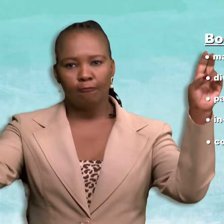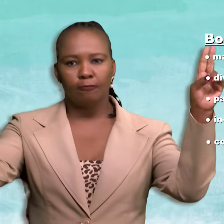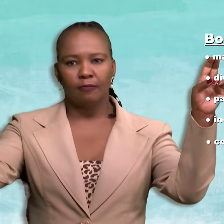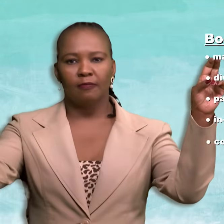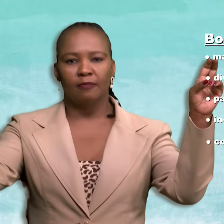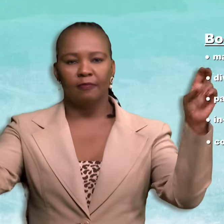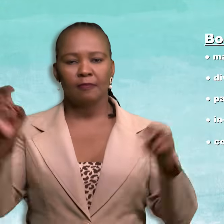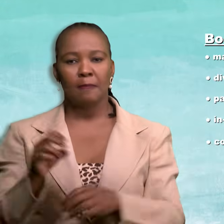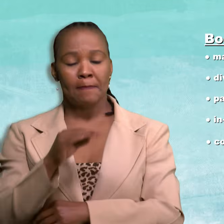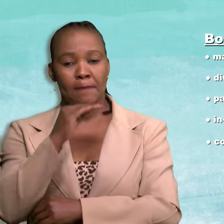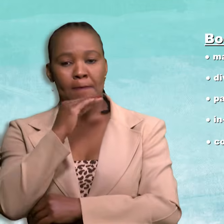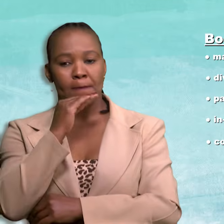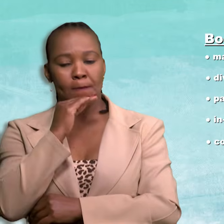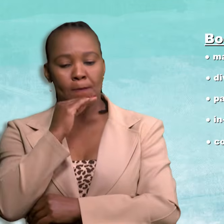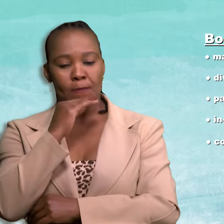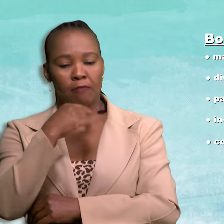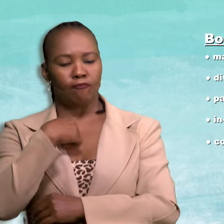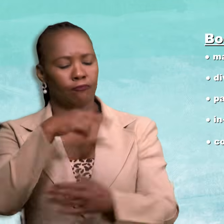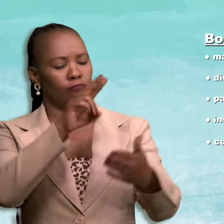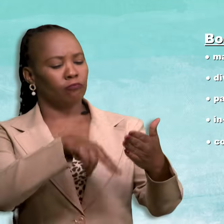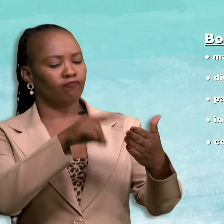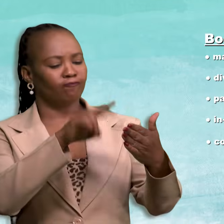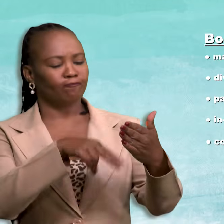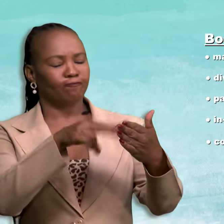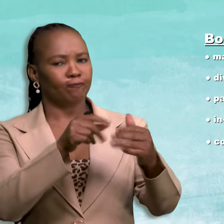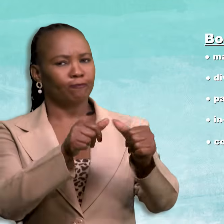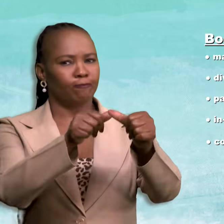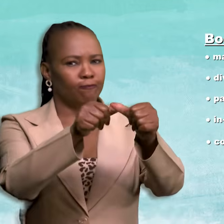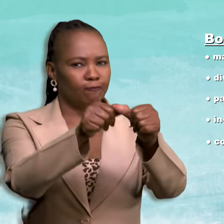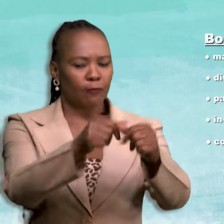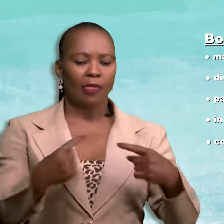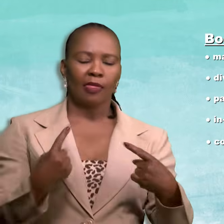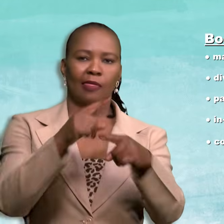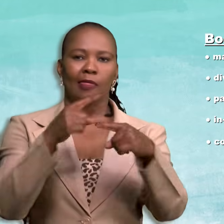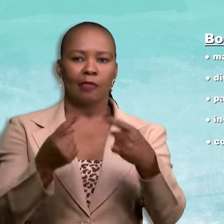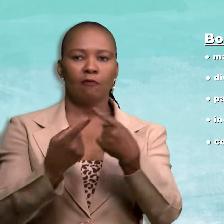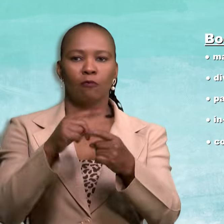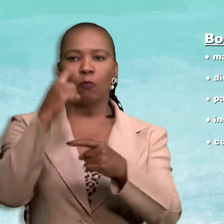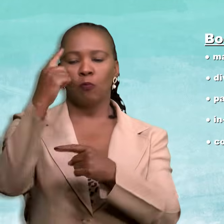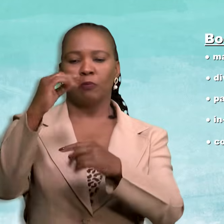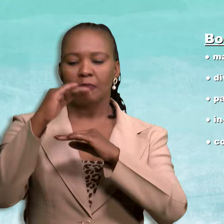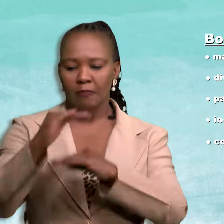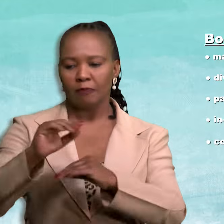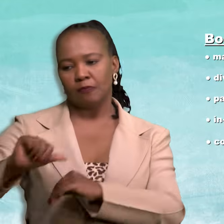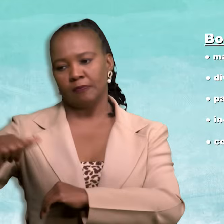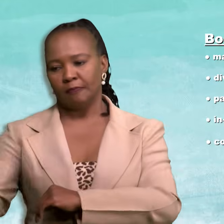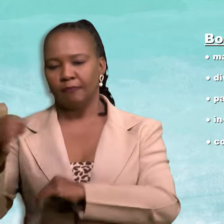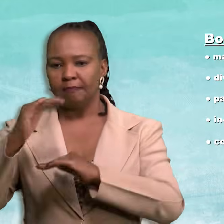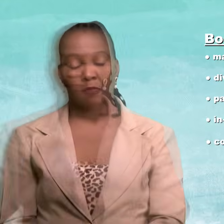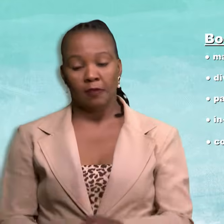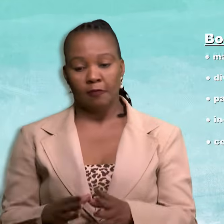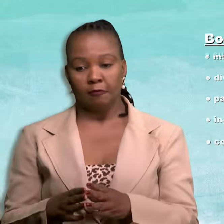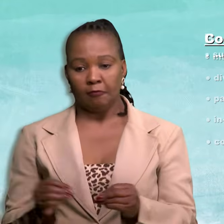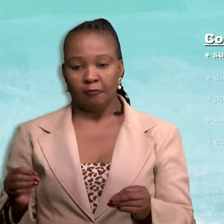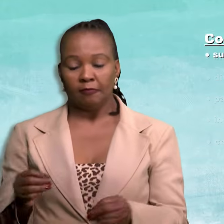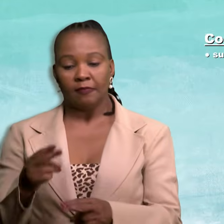words, when I read your work, I can follow the arguments from one paragraph to the other. The